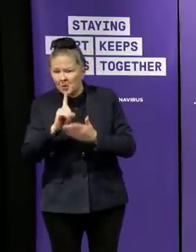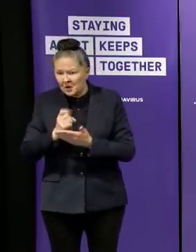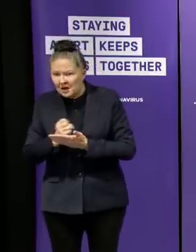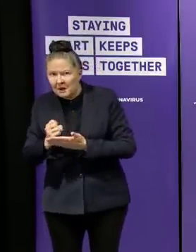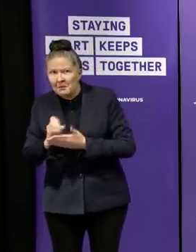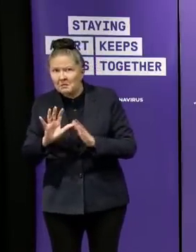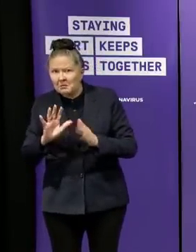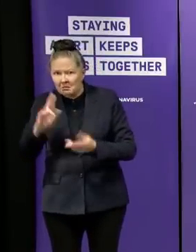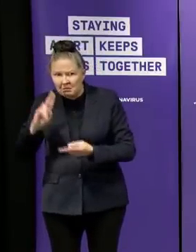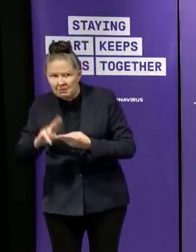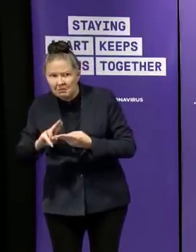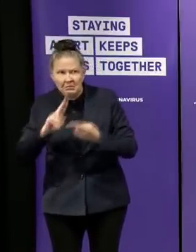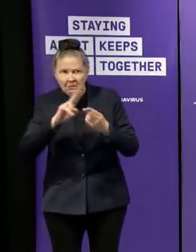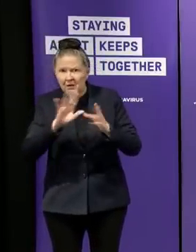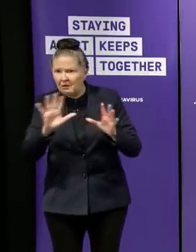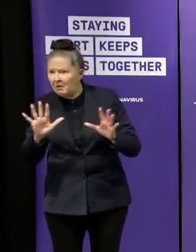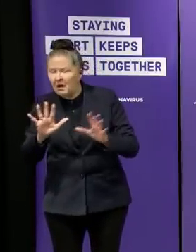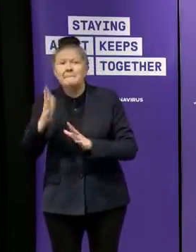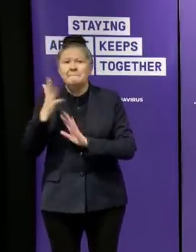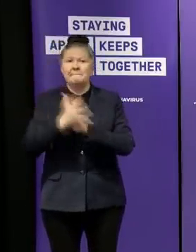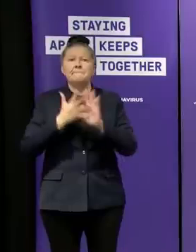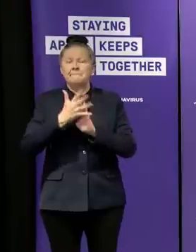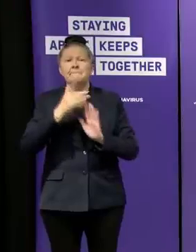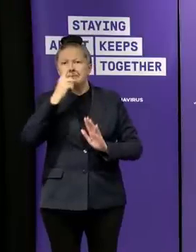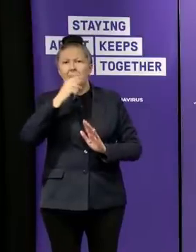have that down, and we'll have a situation where people can